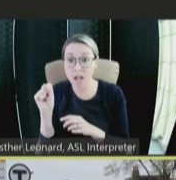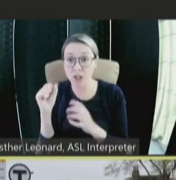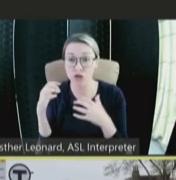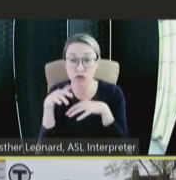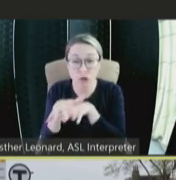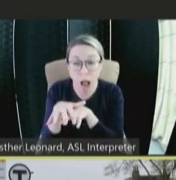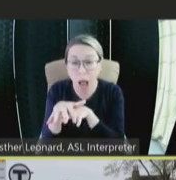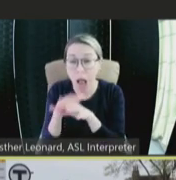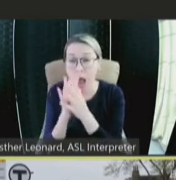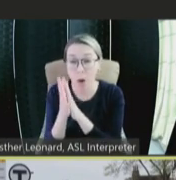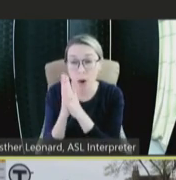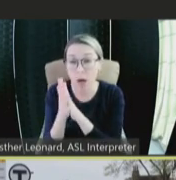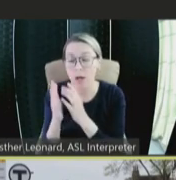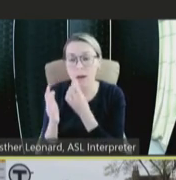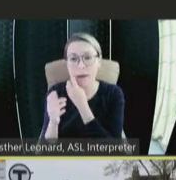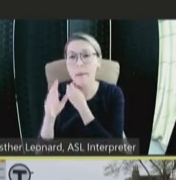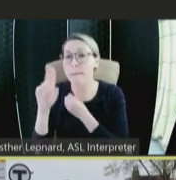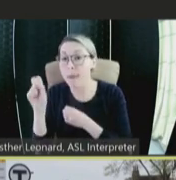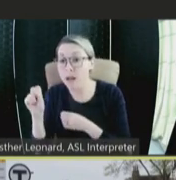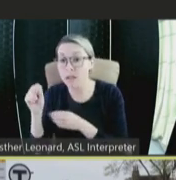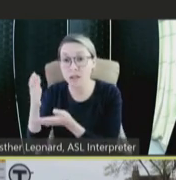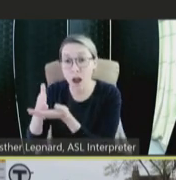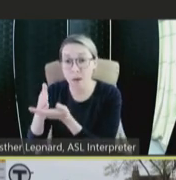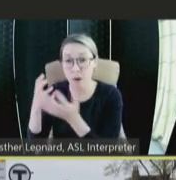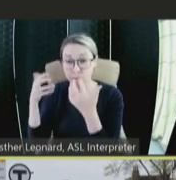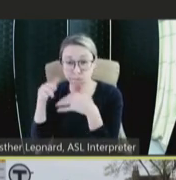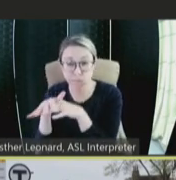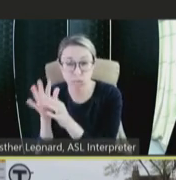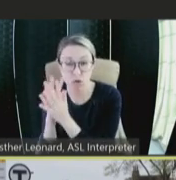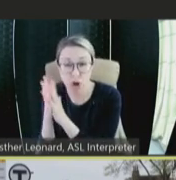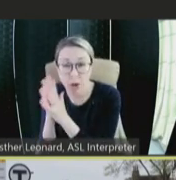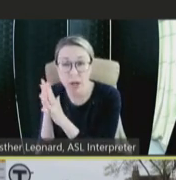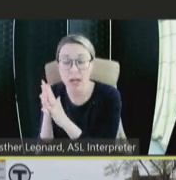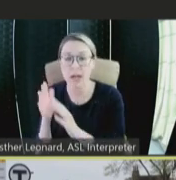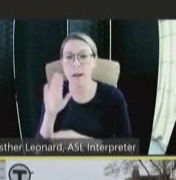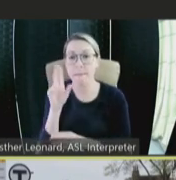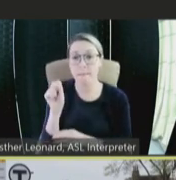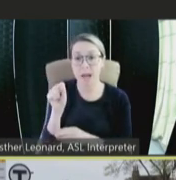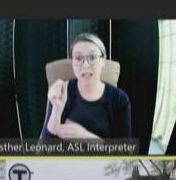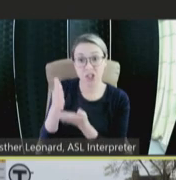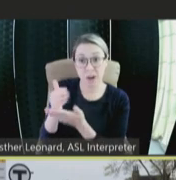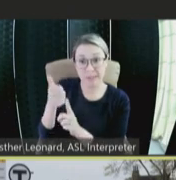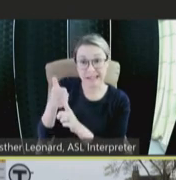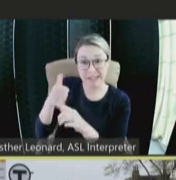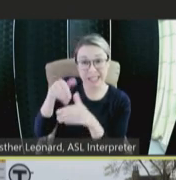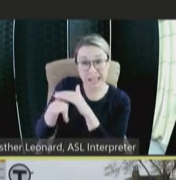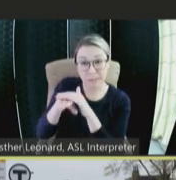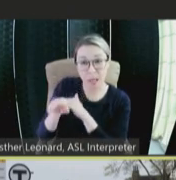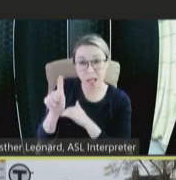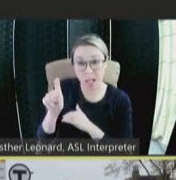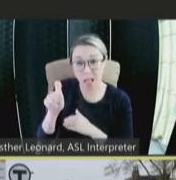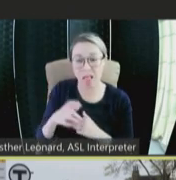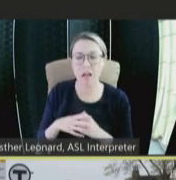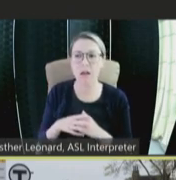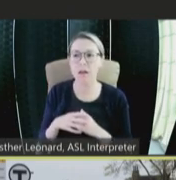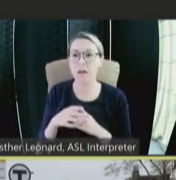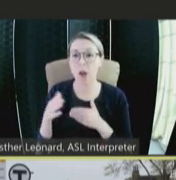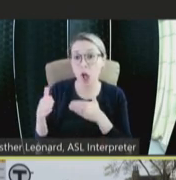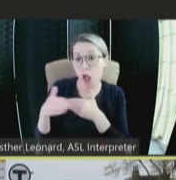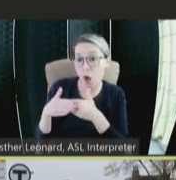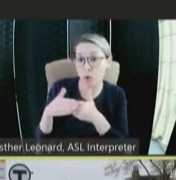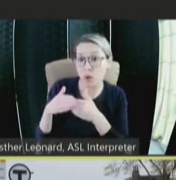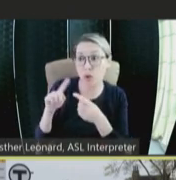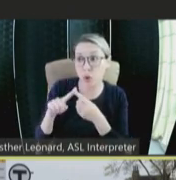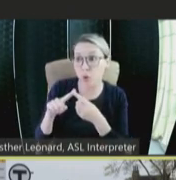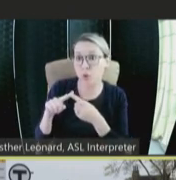bus stops, the accessibility of bus stops, and the proximity to important